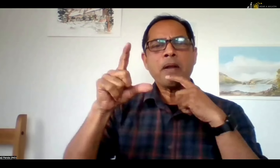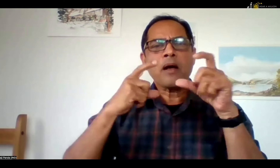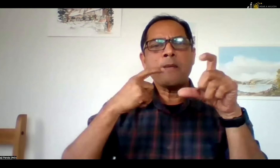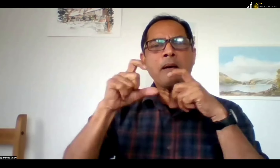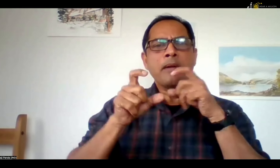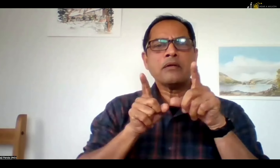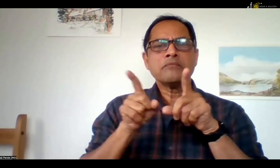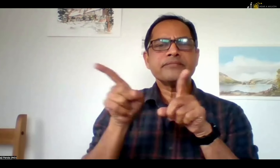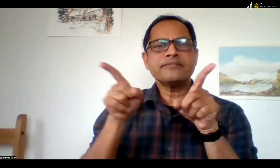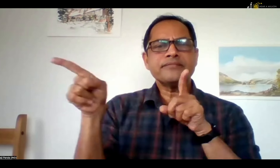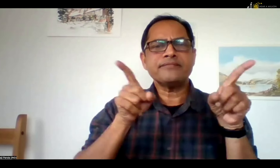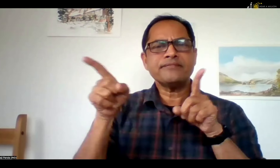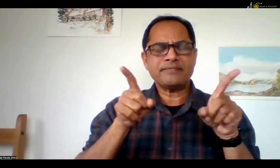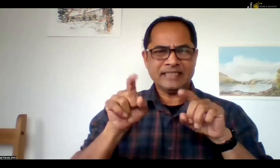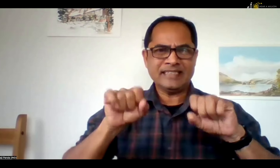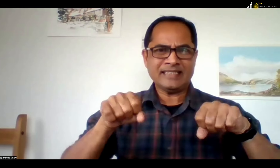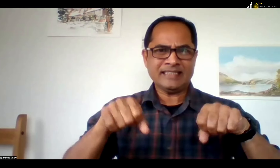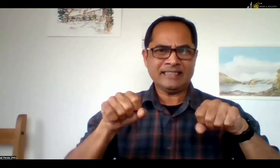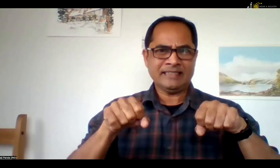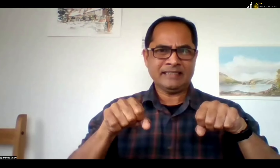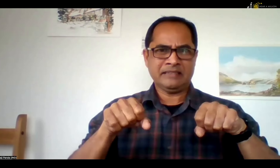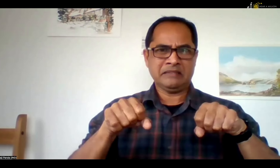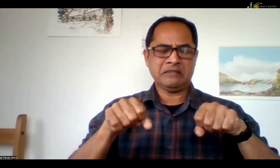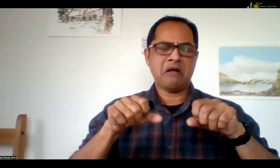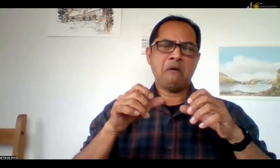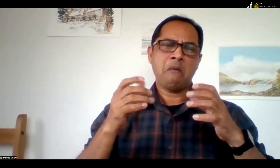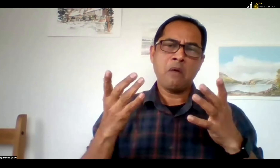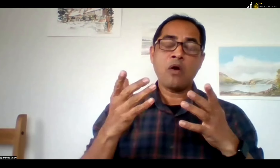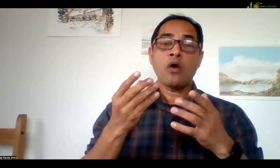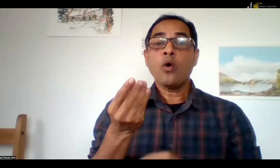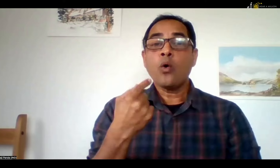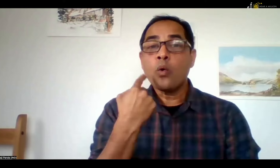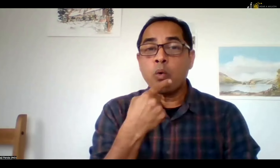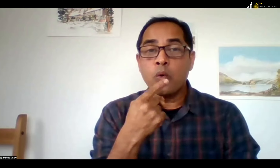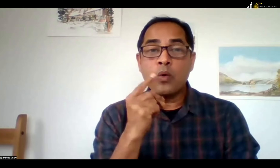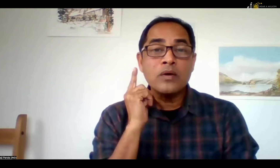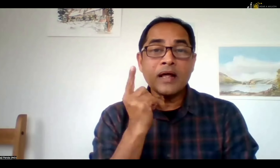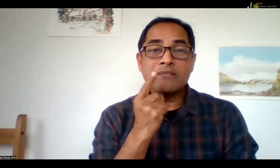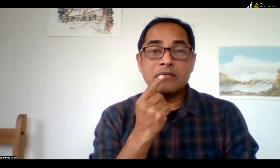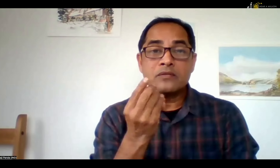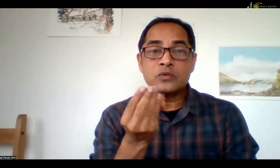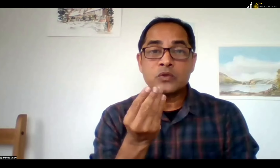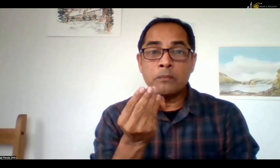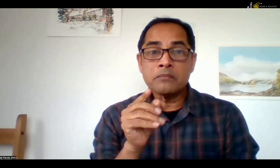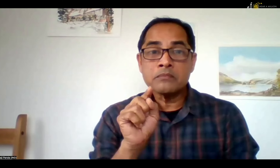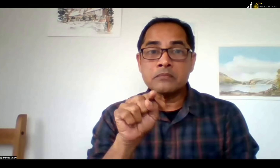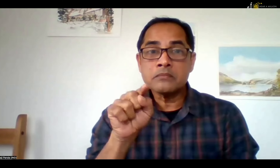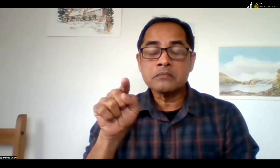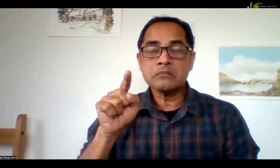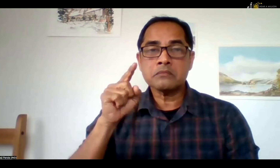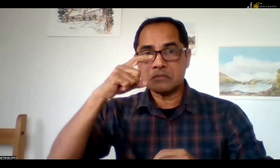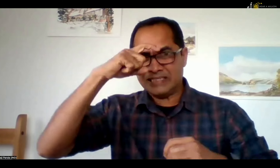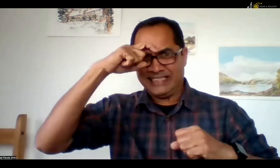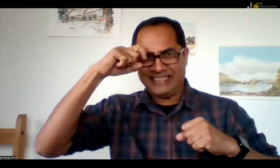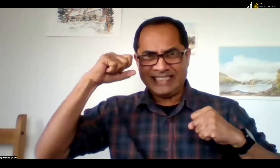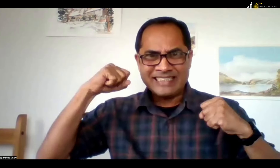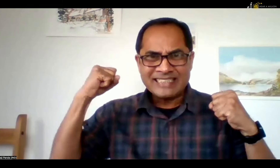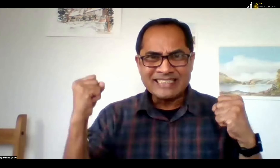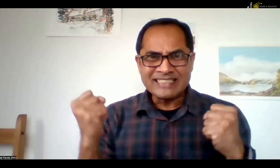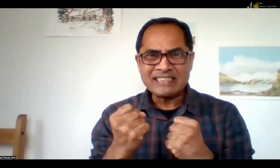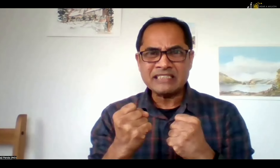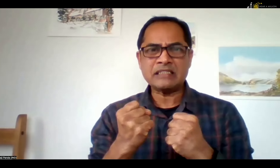parents, weren't helpful, weren't supportive enough. The school education system wasn't supportive enough. So yes,